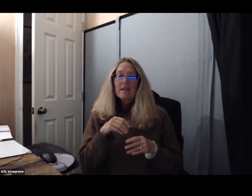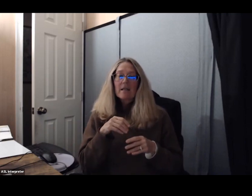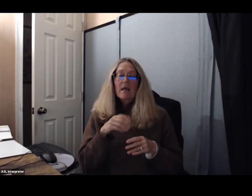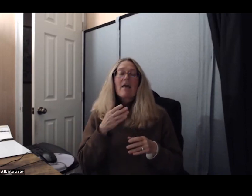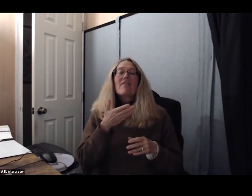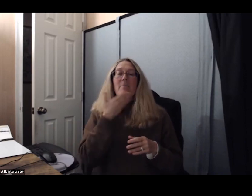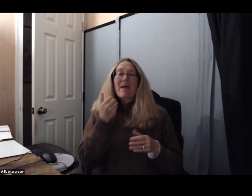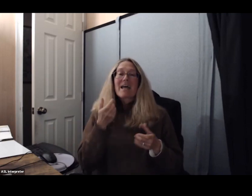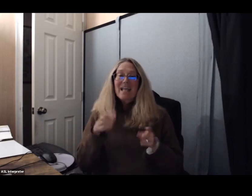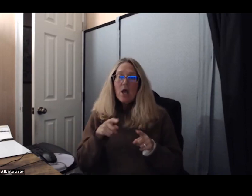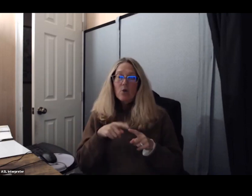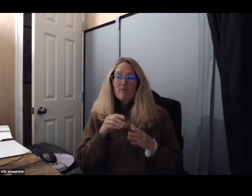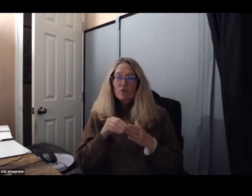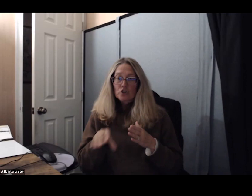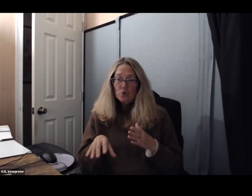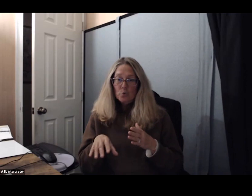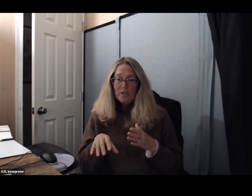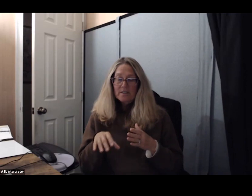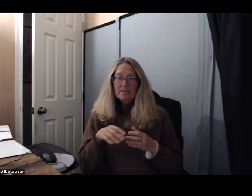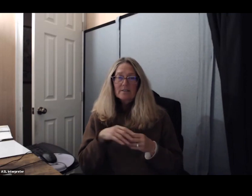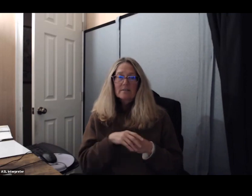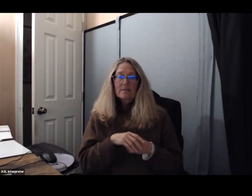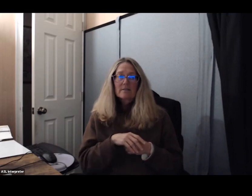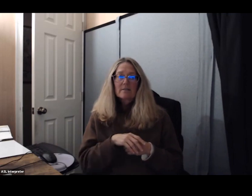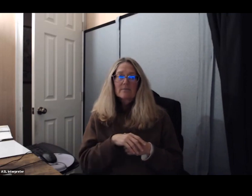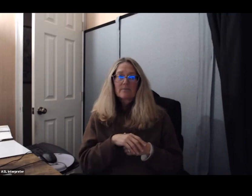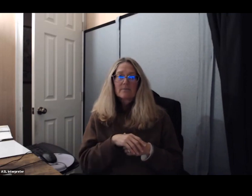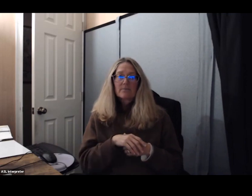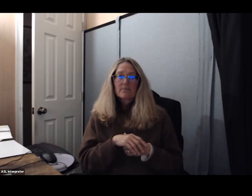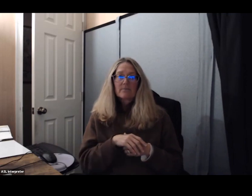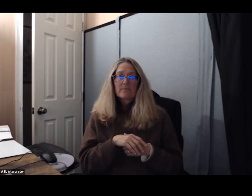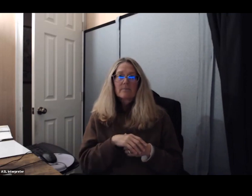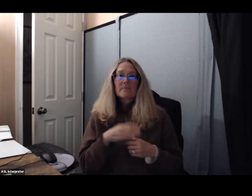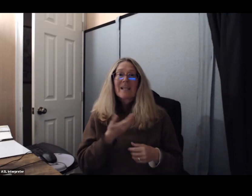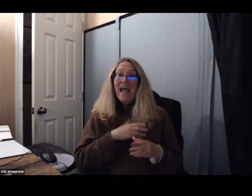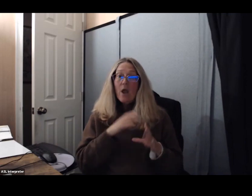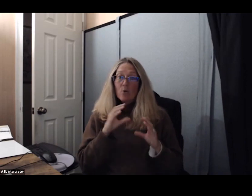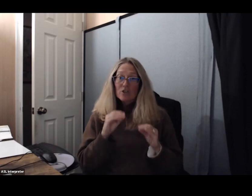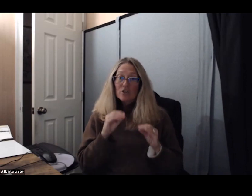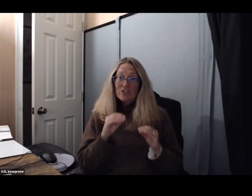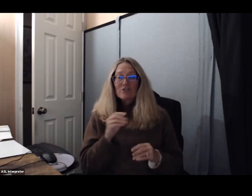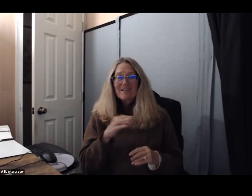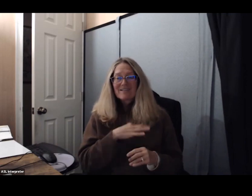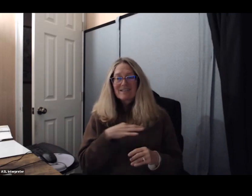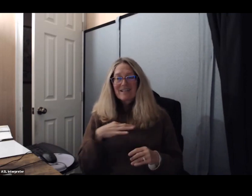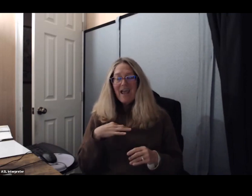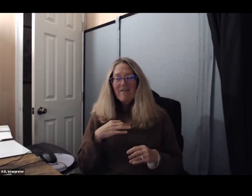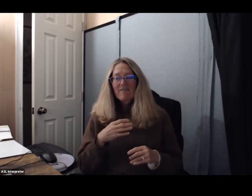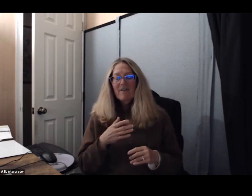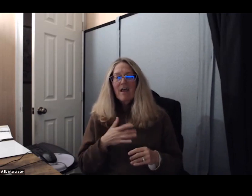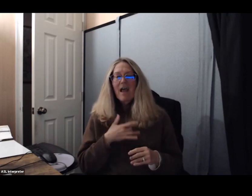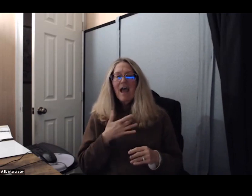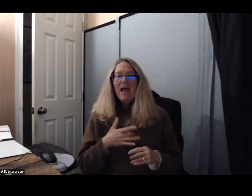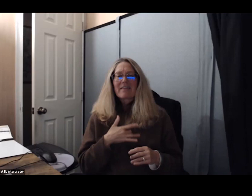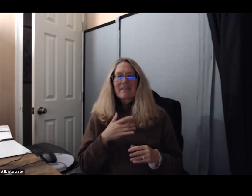outcomes for our students and our teachers and staff. And I think